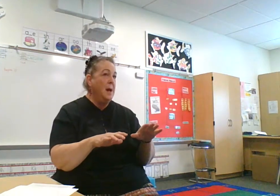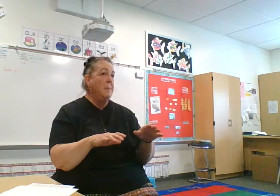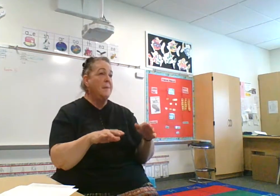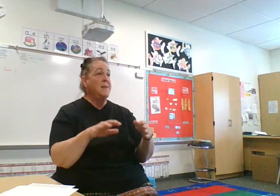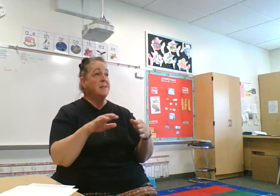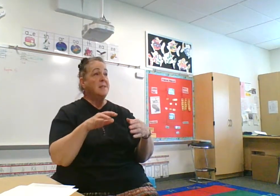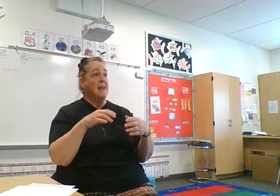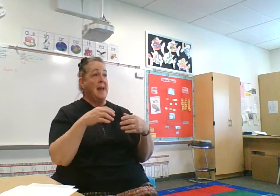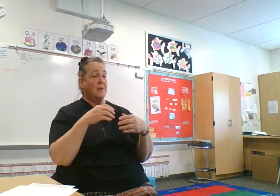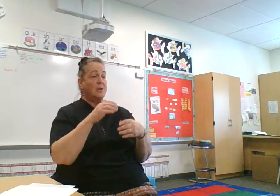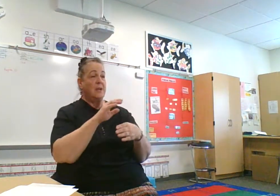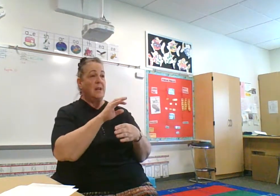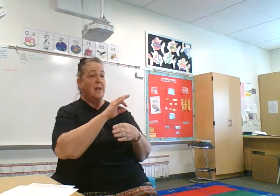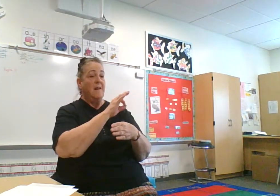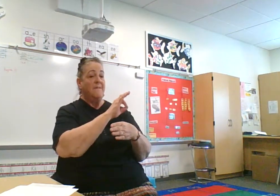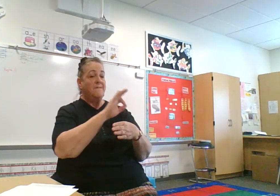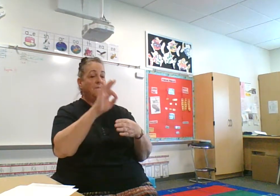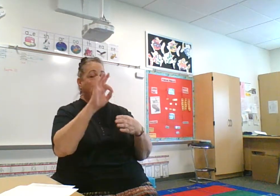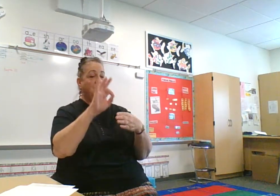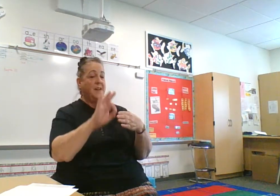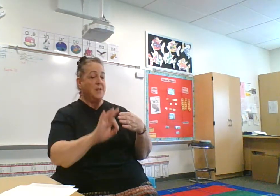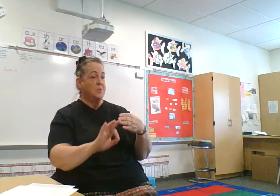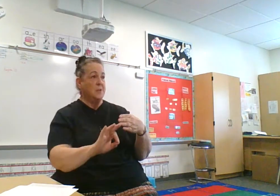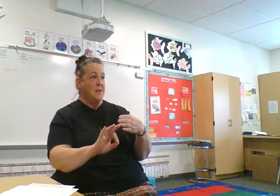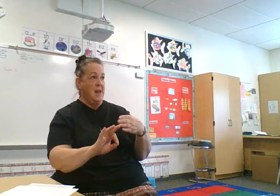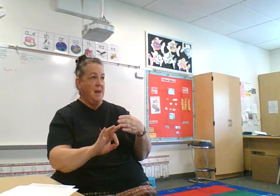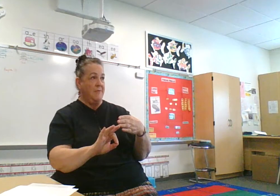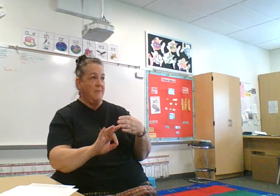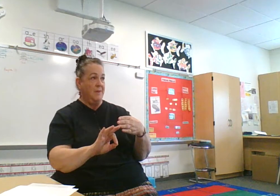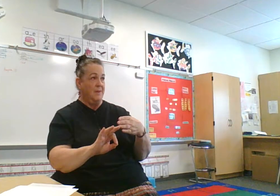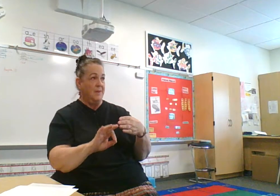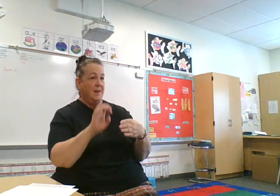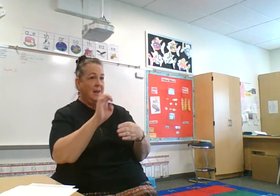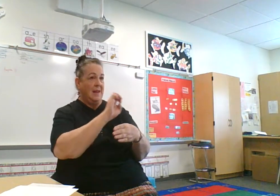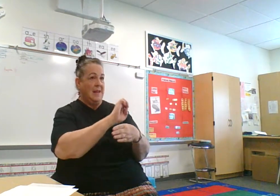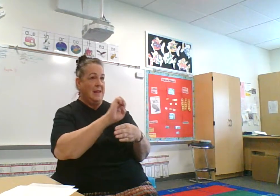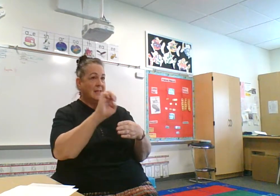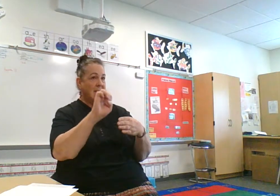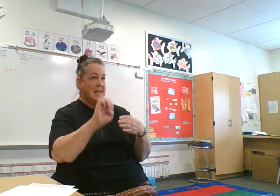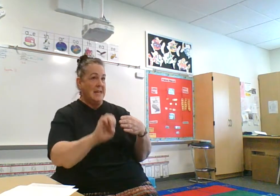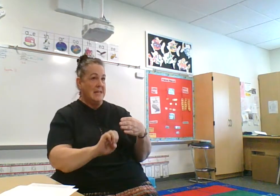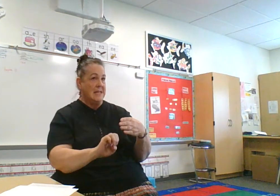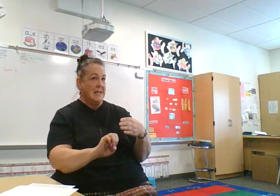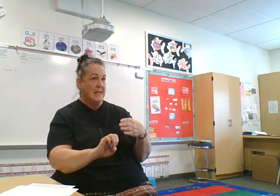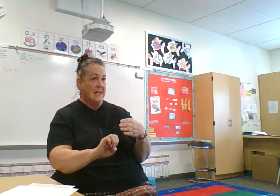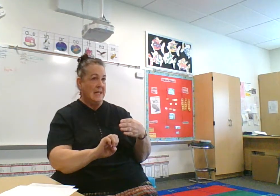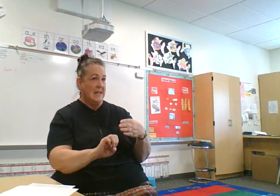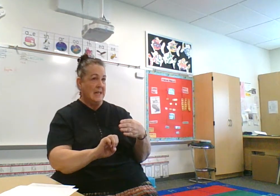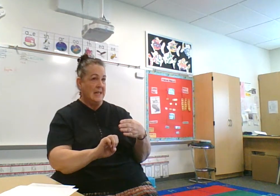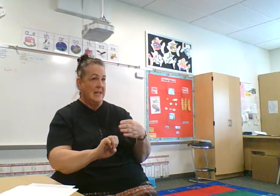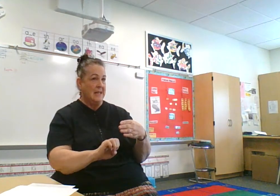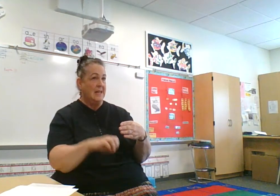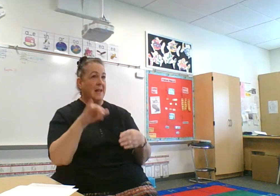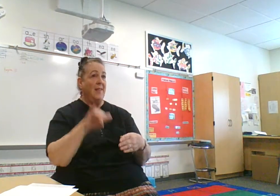but this is actually finish with an F. E is an end.